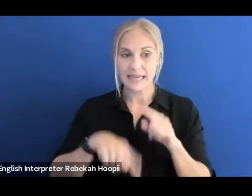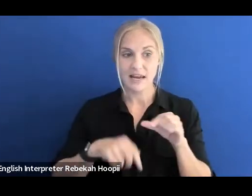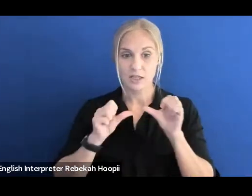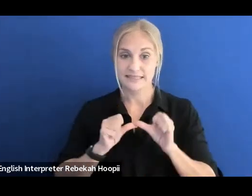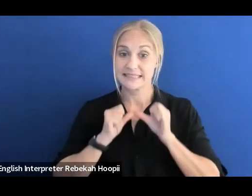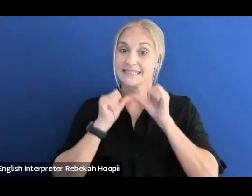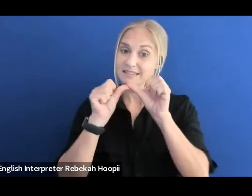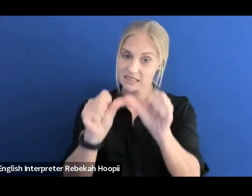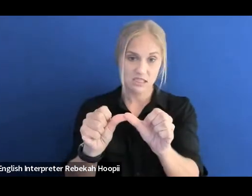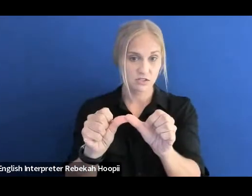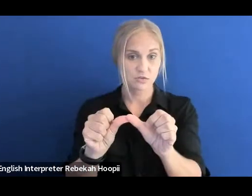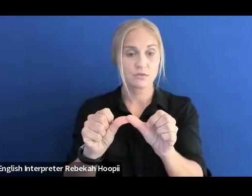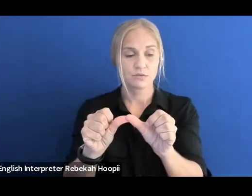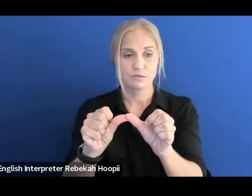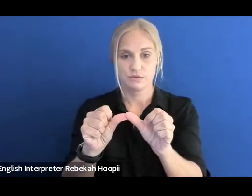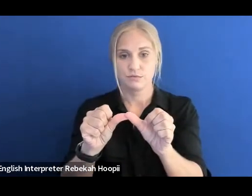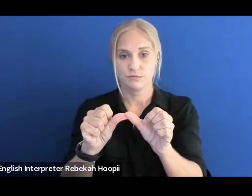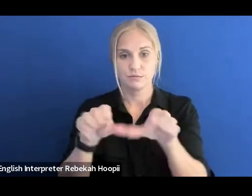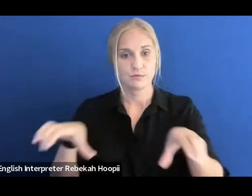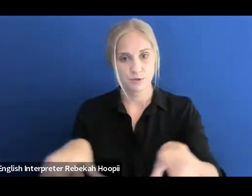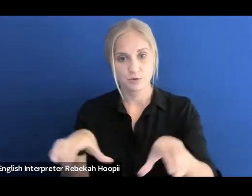to